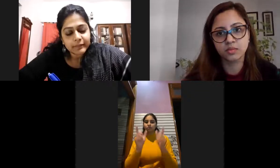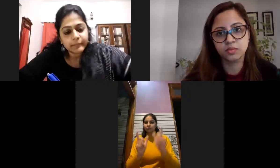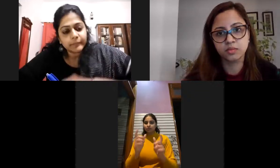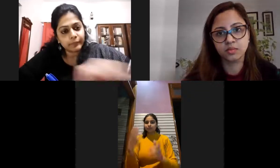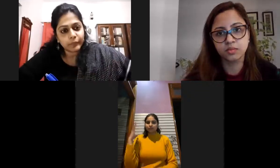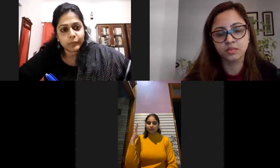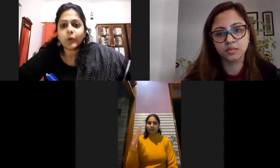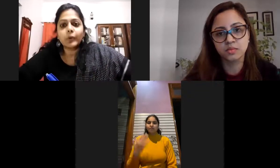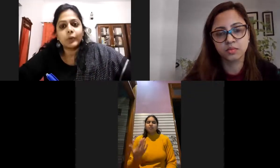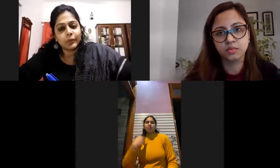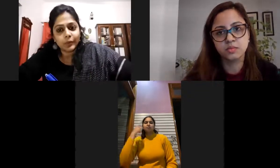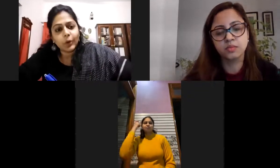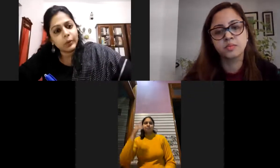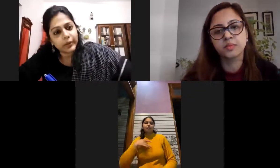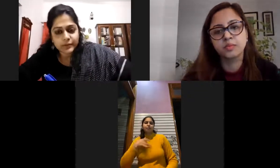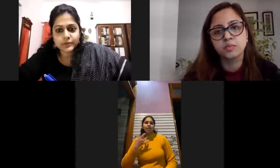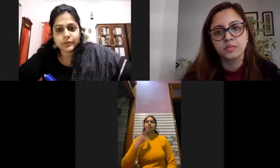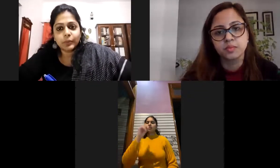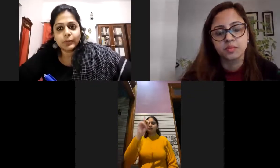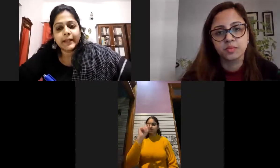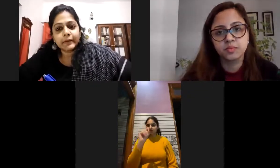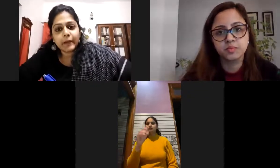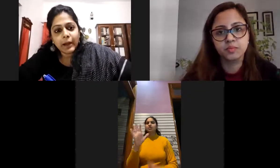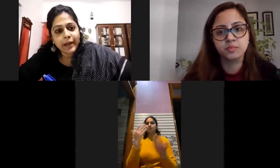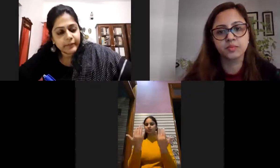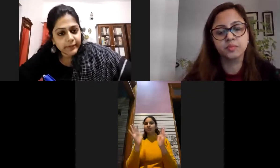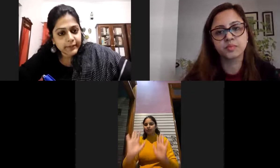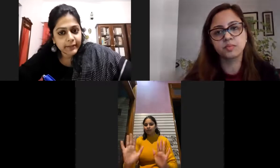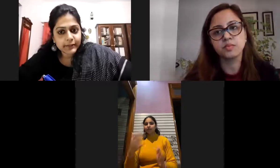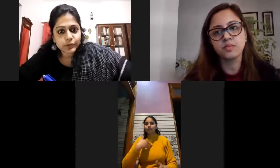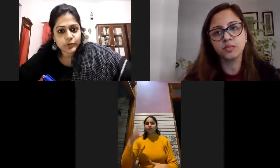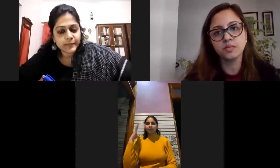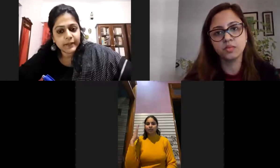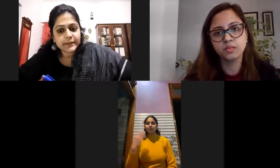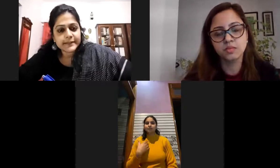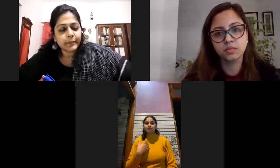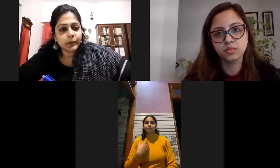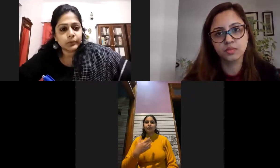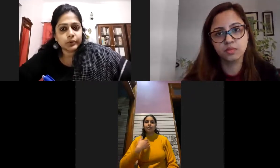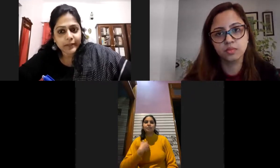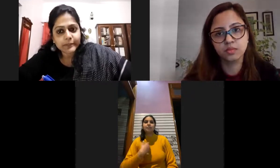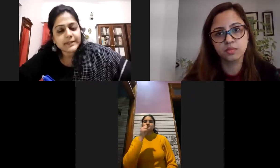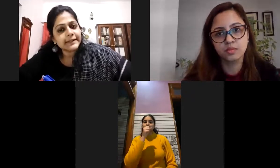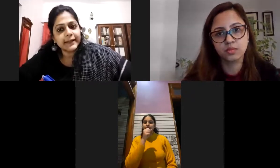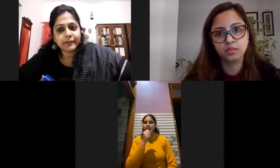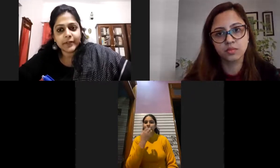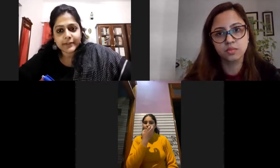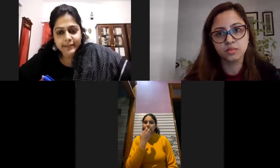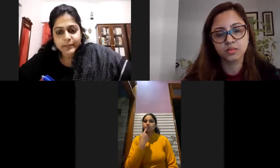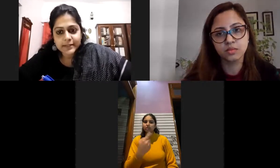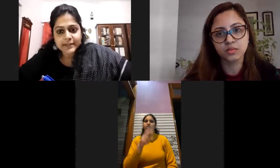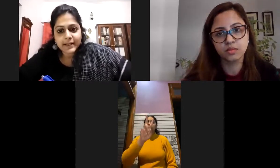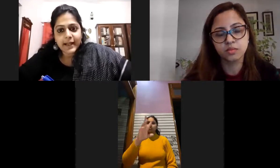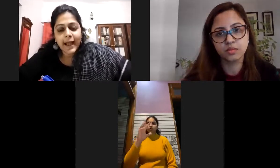Yes, I think so. We'll have that time. Okay, so then I will indicate to the speakers at about 20 minutes that they have another